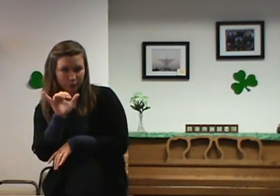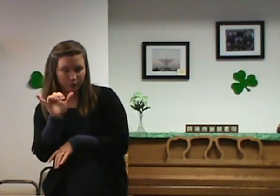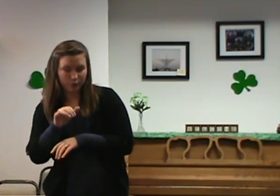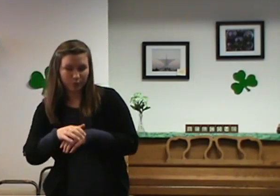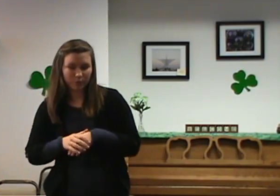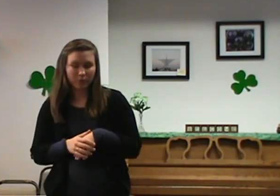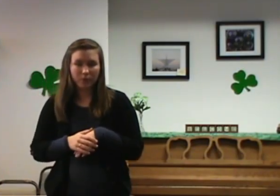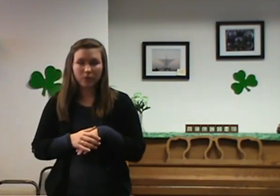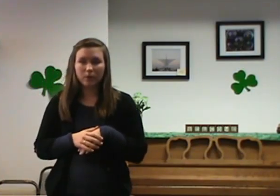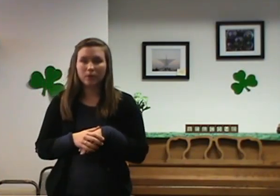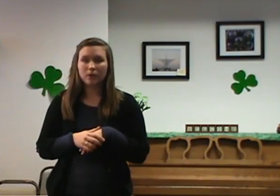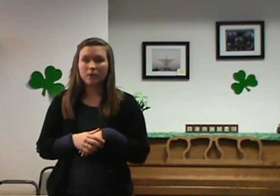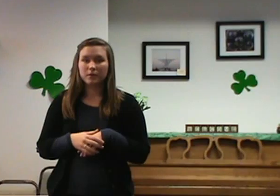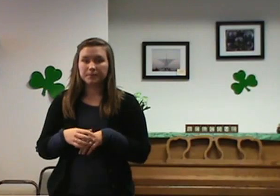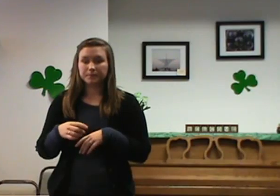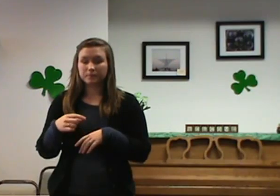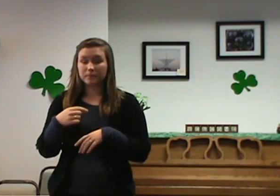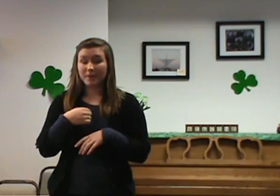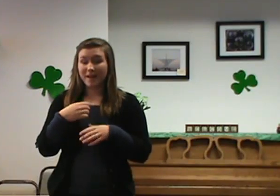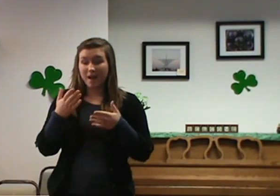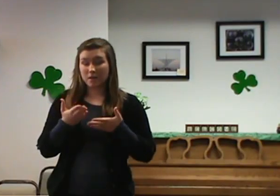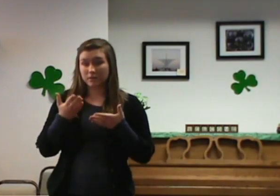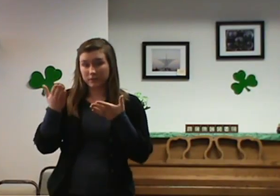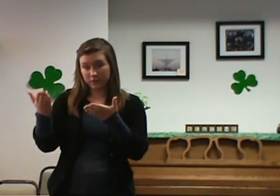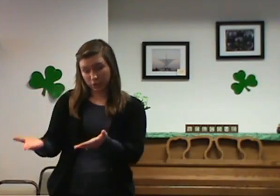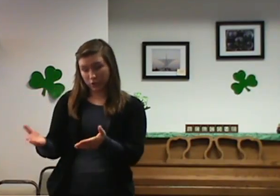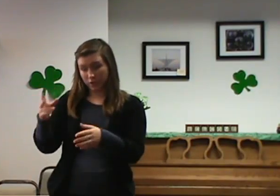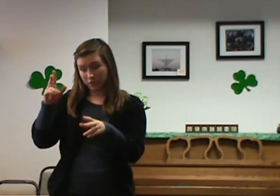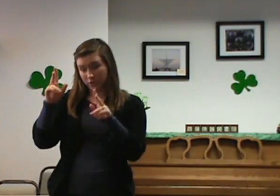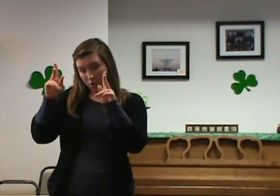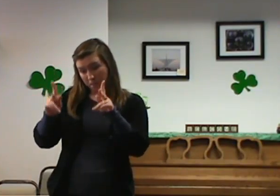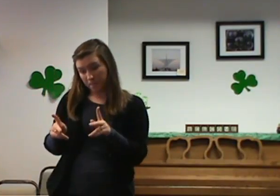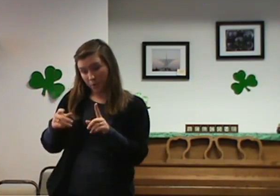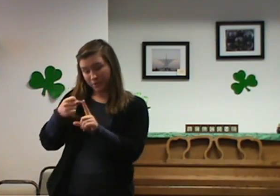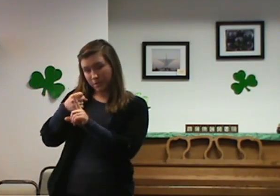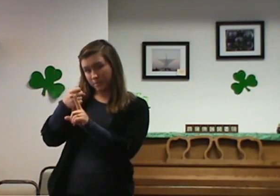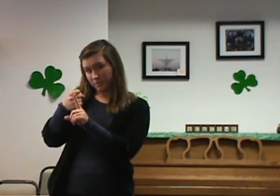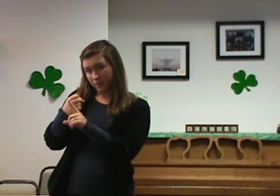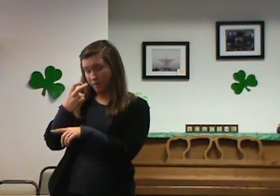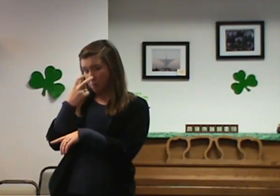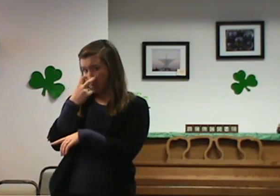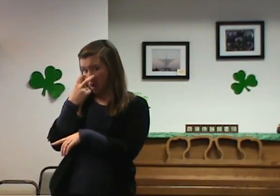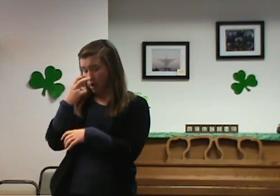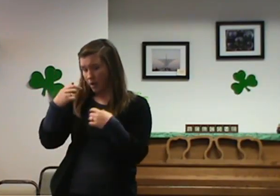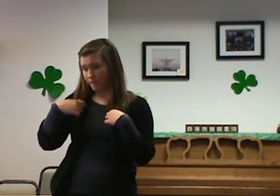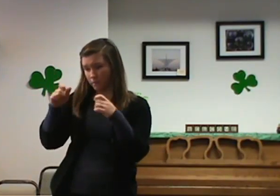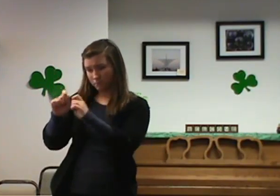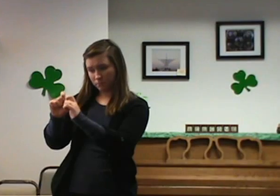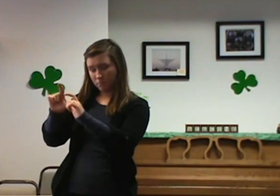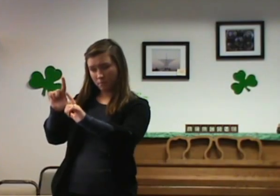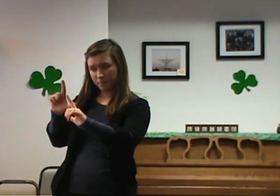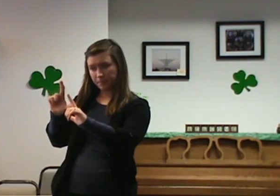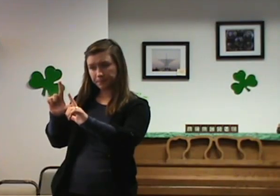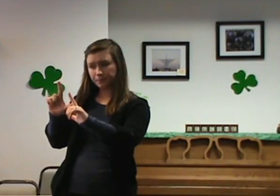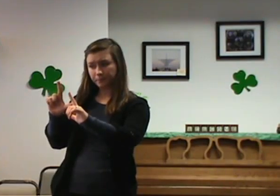when it's for a person who is blind. If you set the monitor up, someone else who's sitting with them when they're first starting